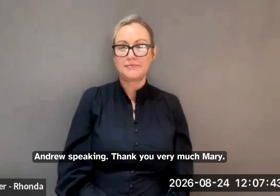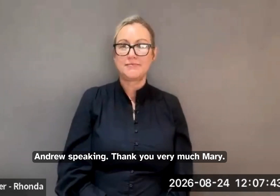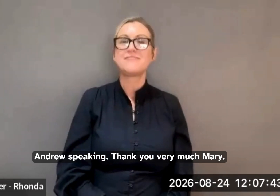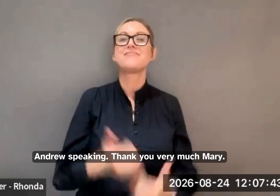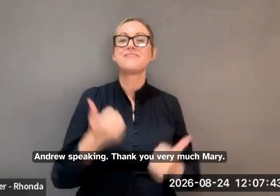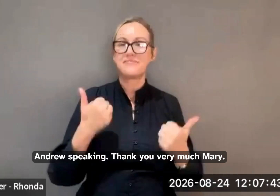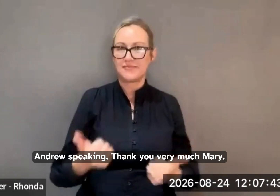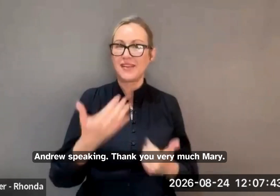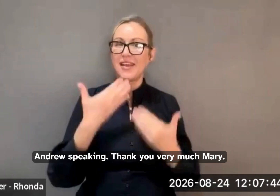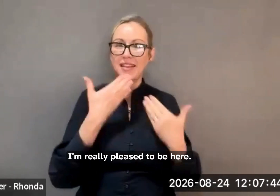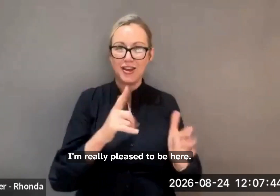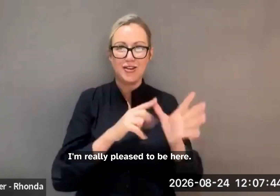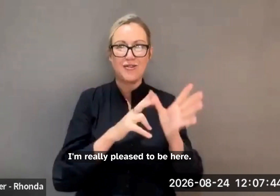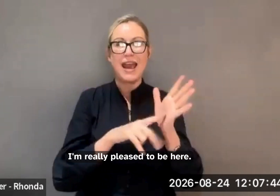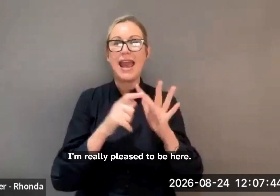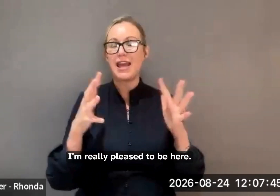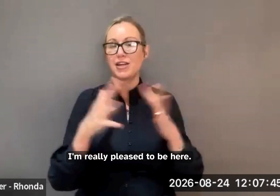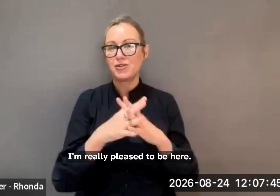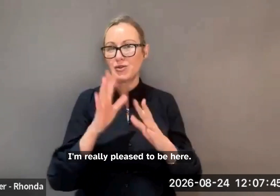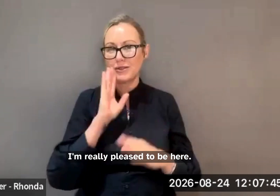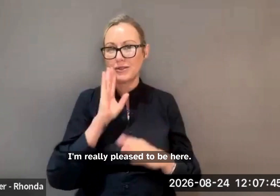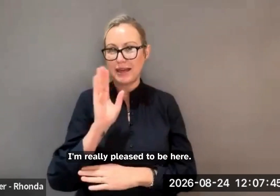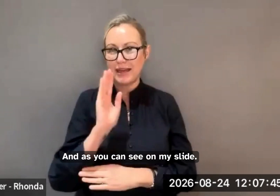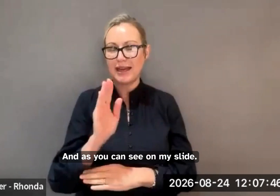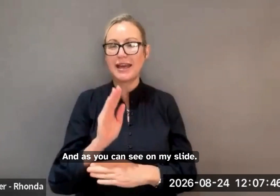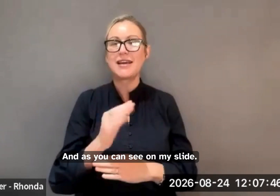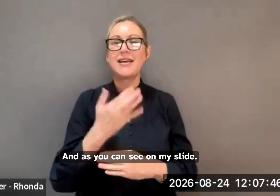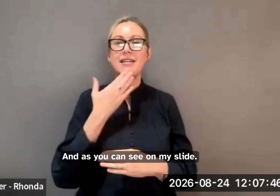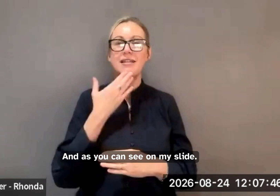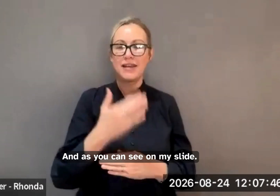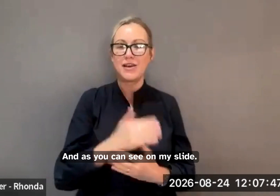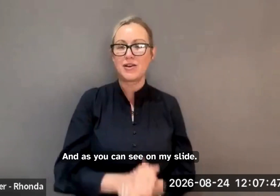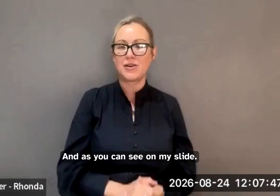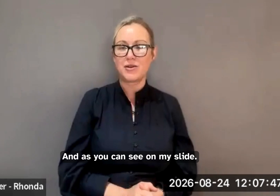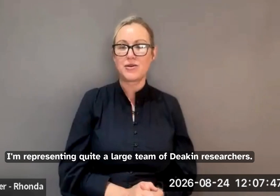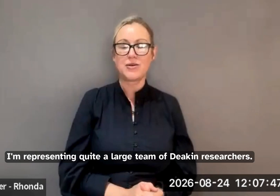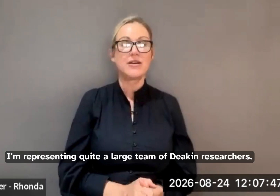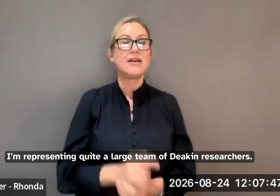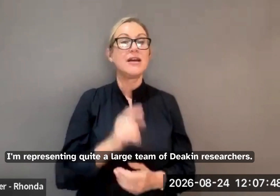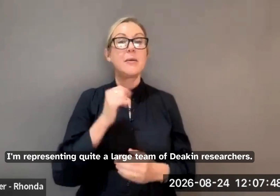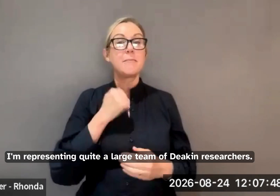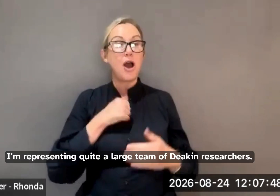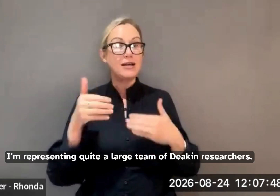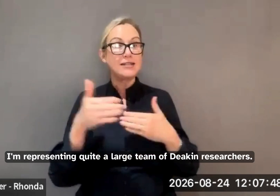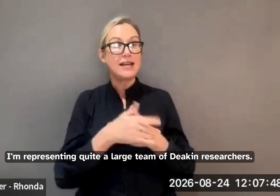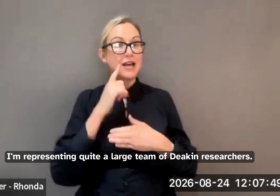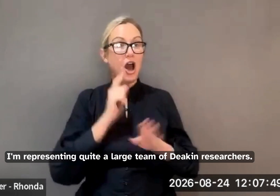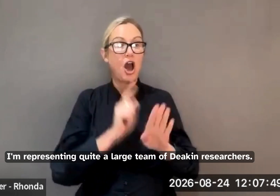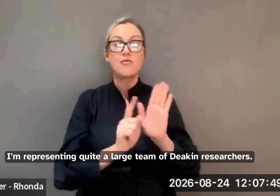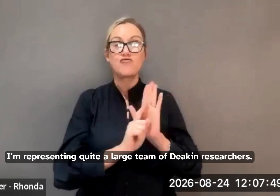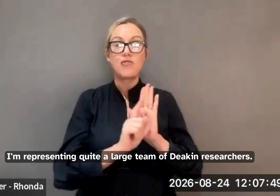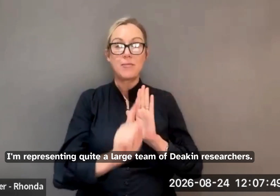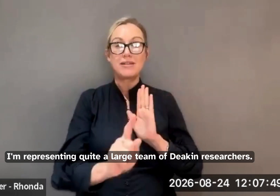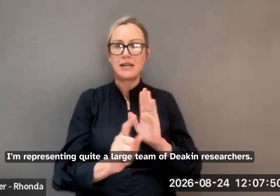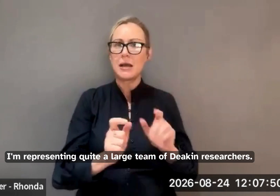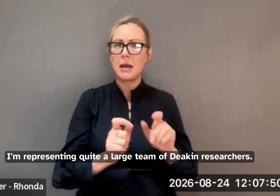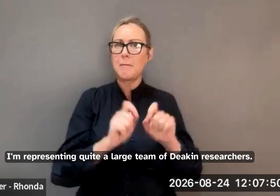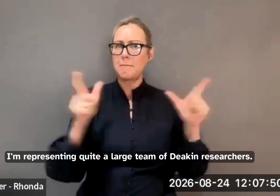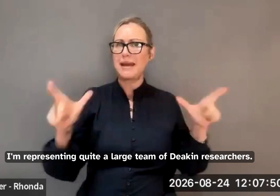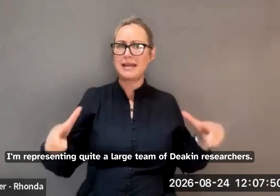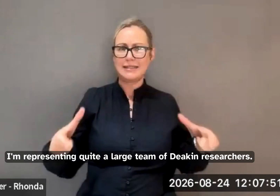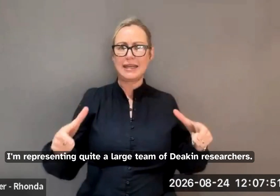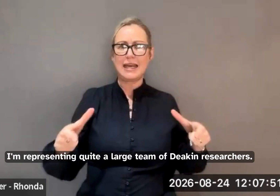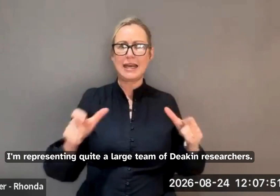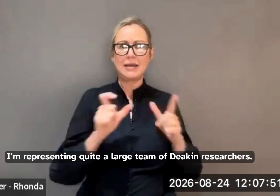speaking. Thank you very much, Mary. I'm really pleased to be here. And as you can see on my slide, I'm representing quite a large team of